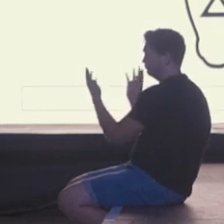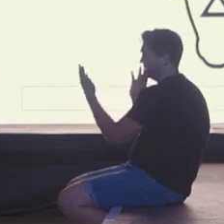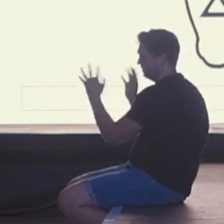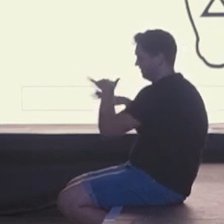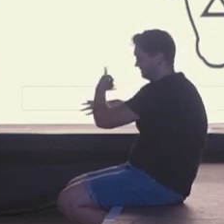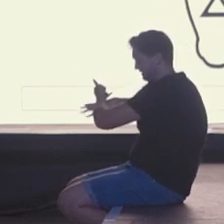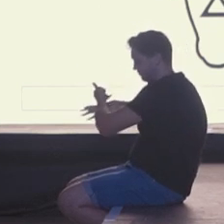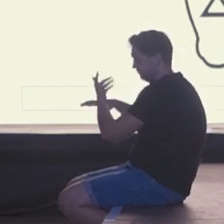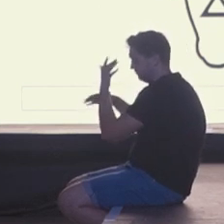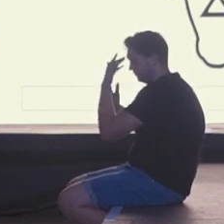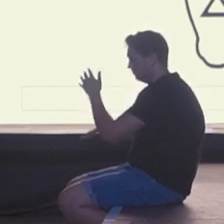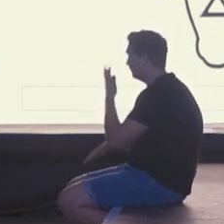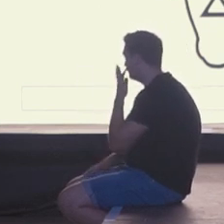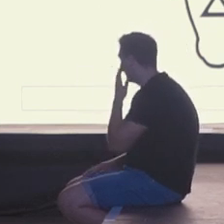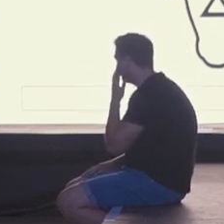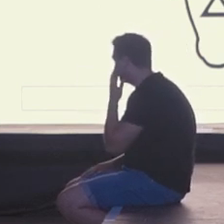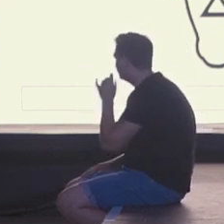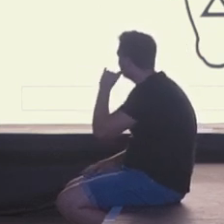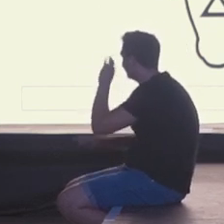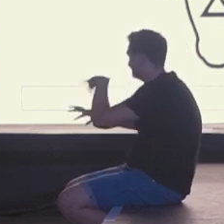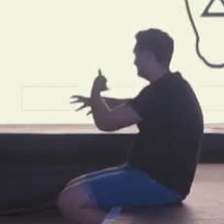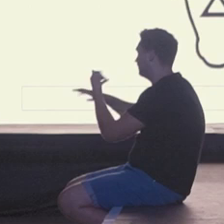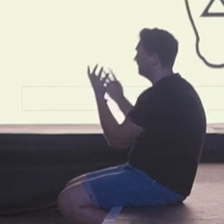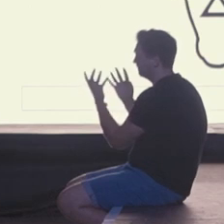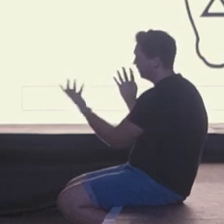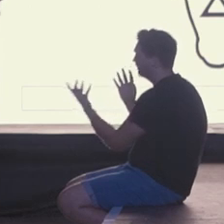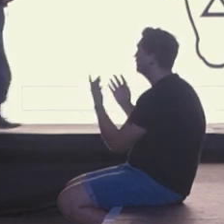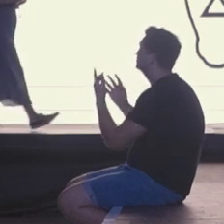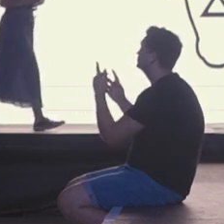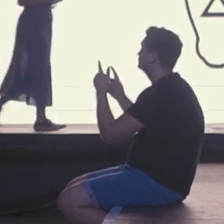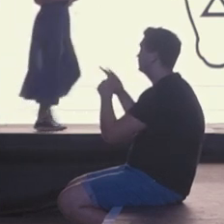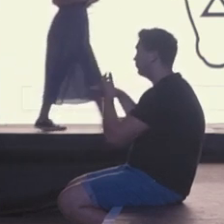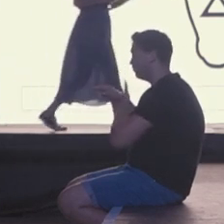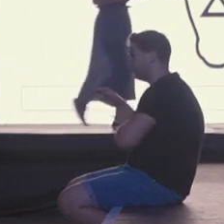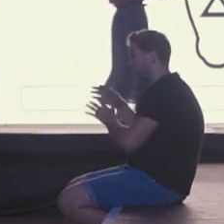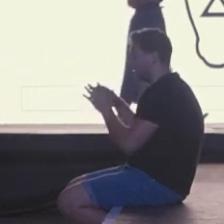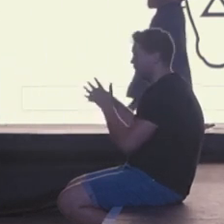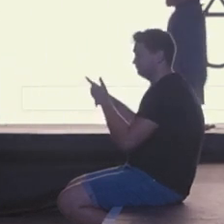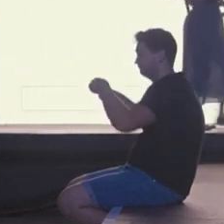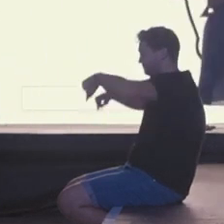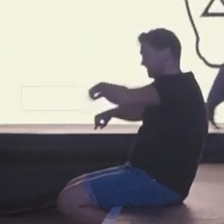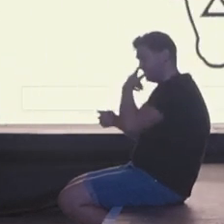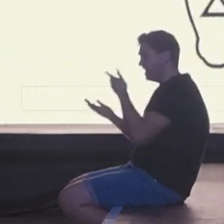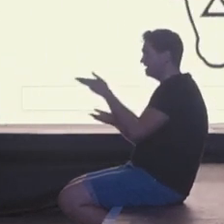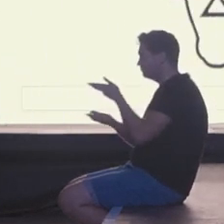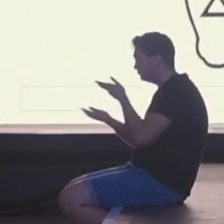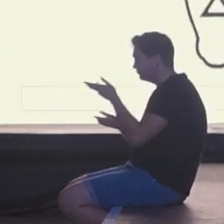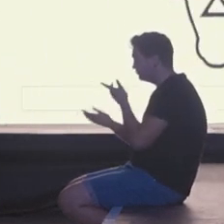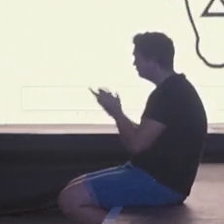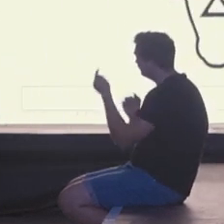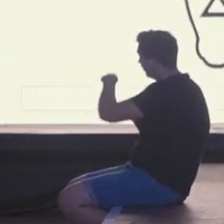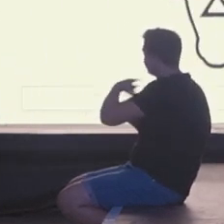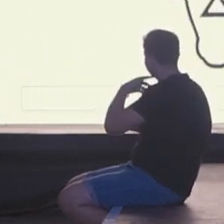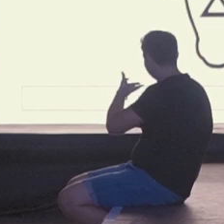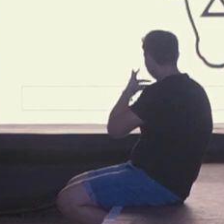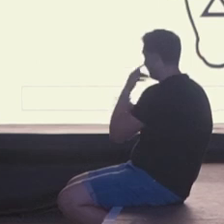when, but it'll be good, I'm pretty sure. What else? Yeah, so if you want to stay around and chat to us, if you want to get more involved, come talk to me and Claudia. There's